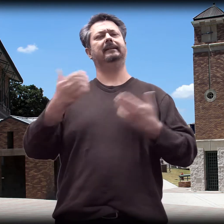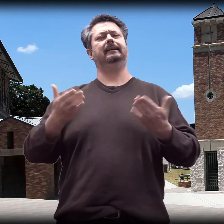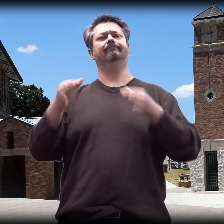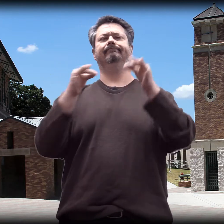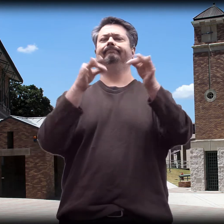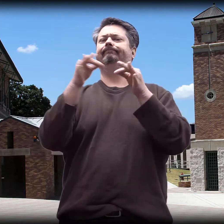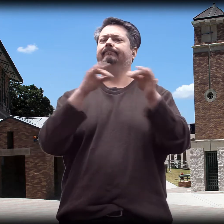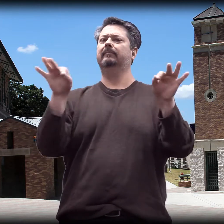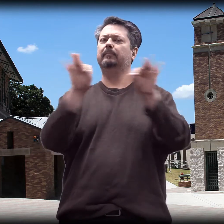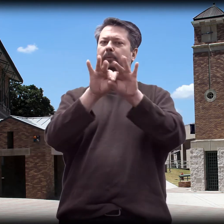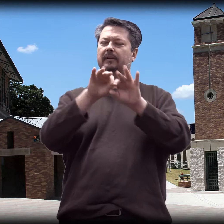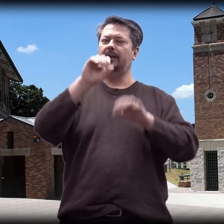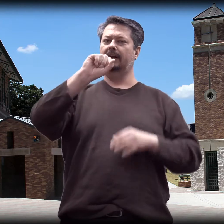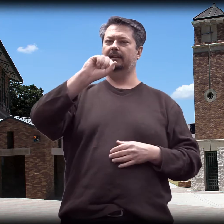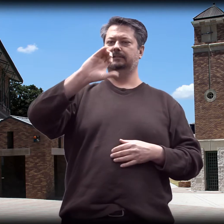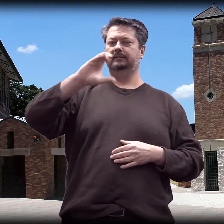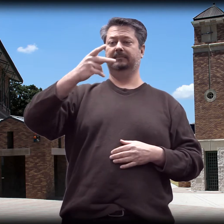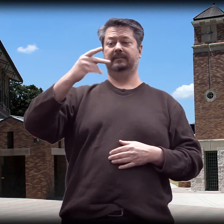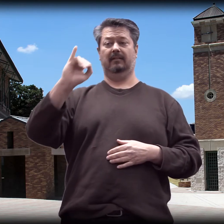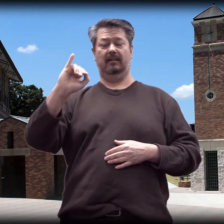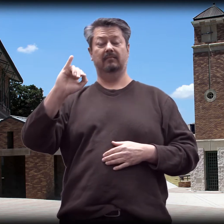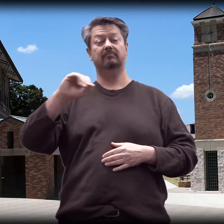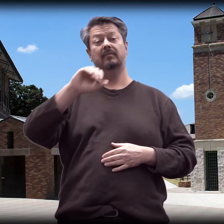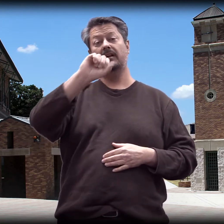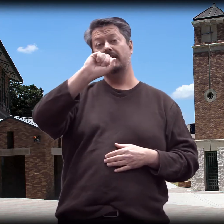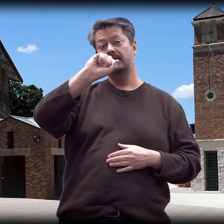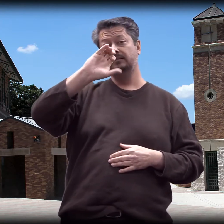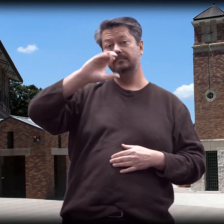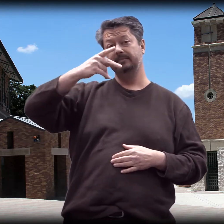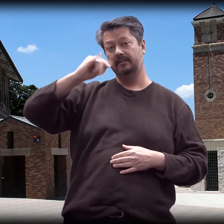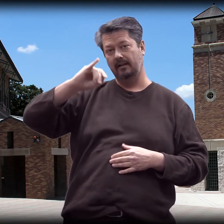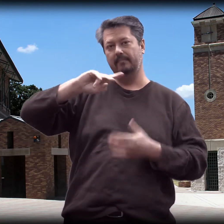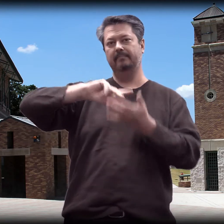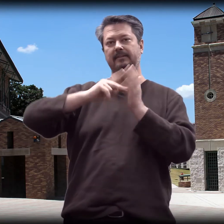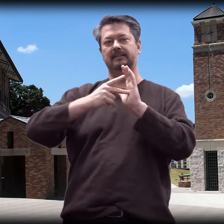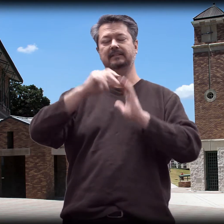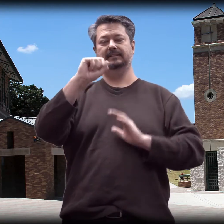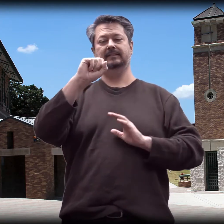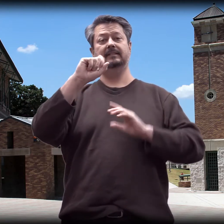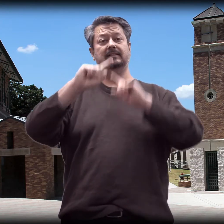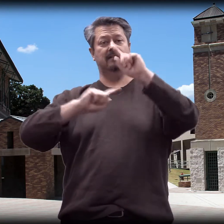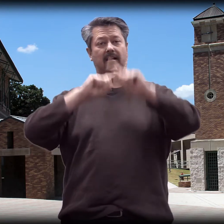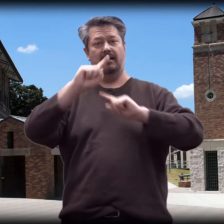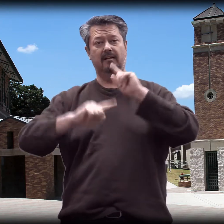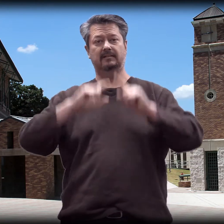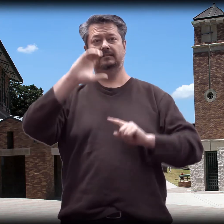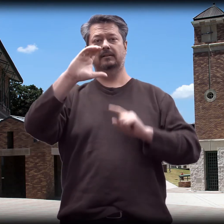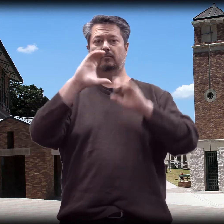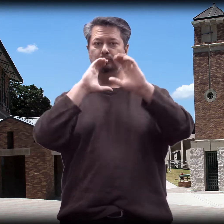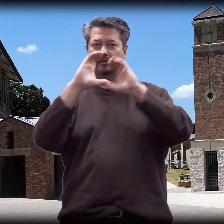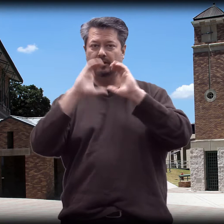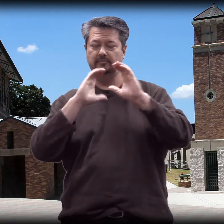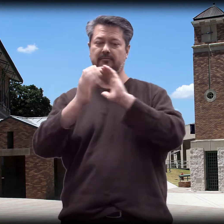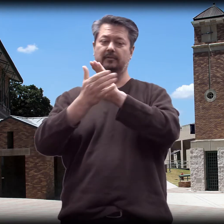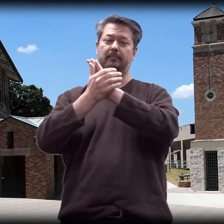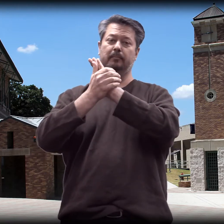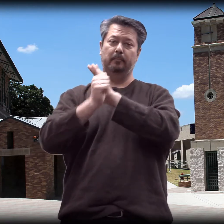What I'm here to do is talk to you about the importance of the SCPI. The SCPI is the Sign Communication